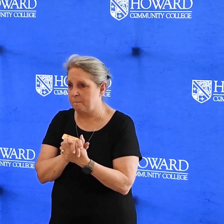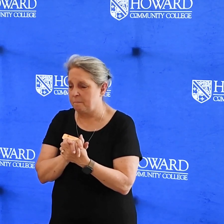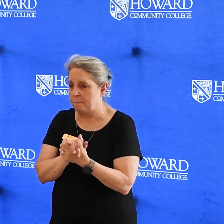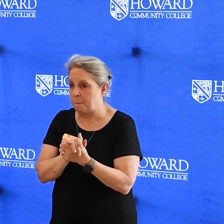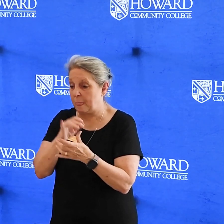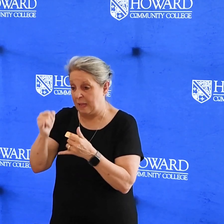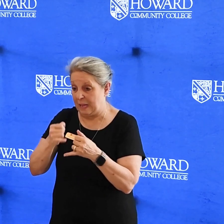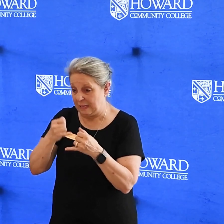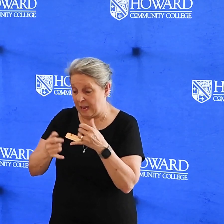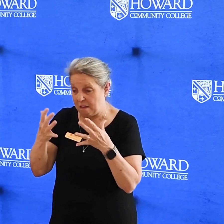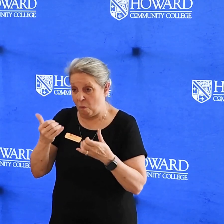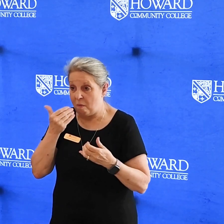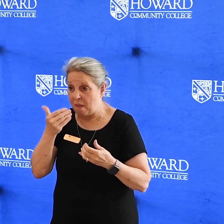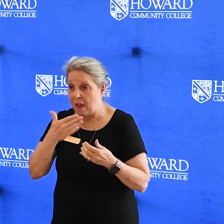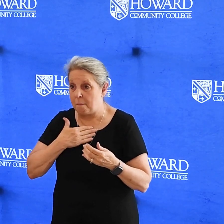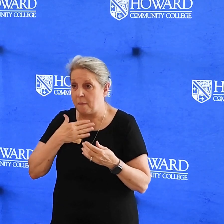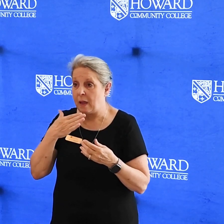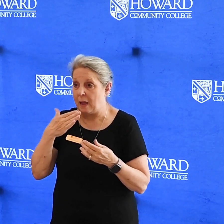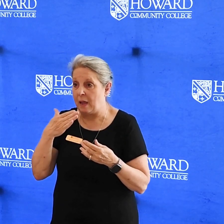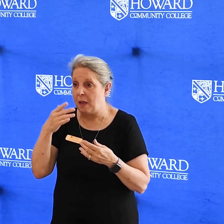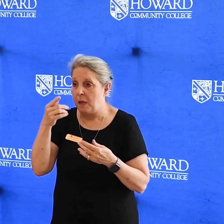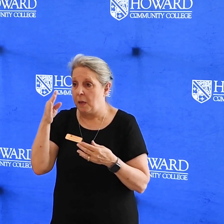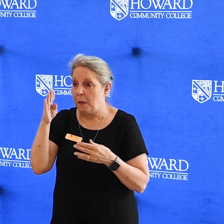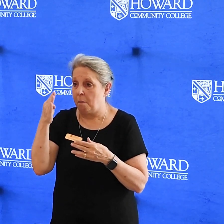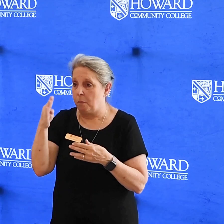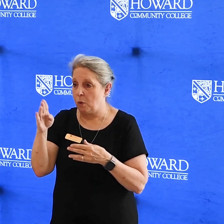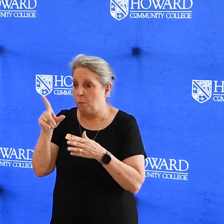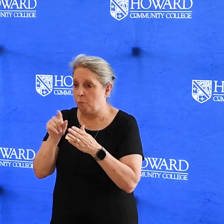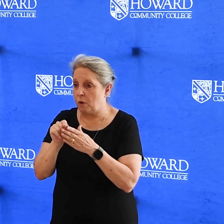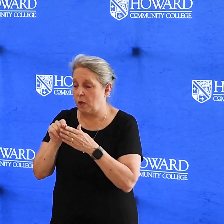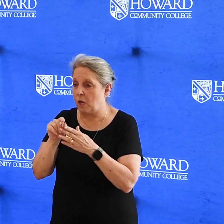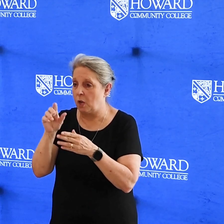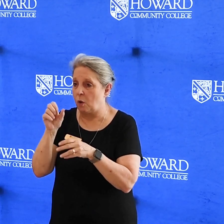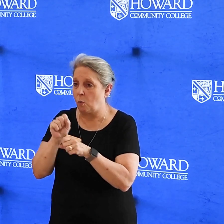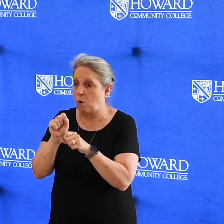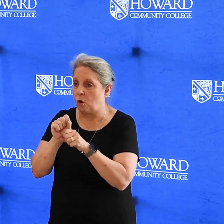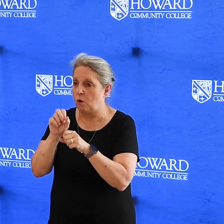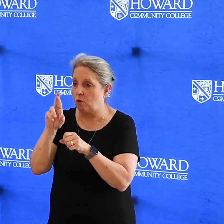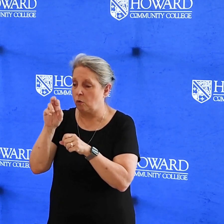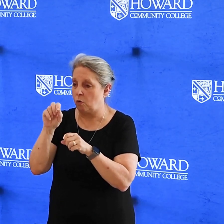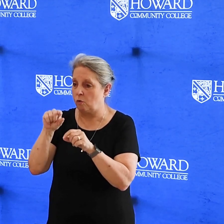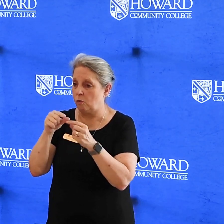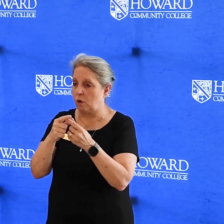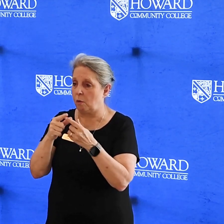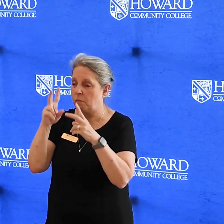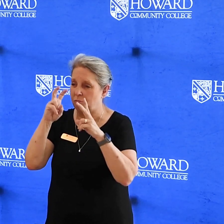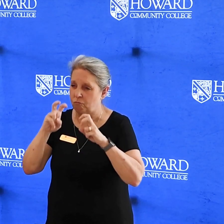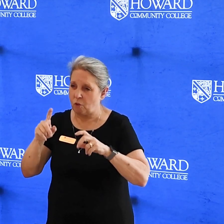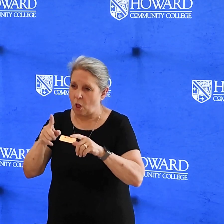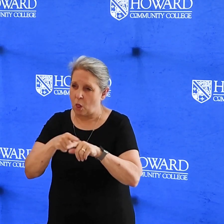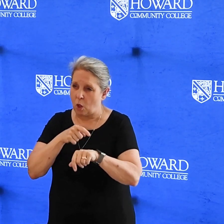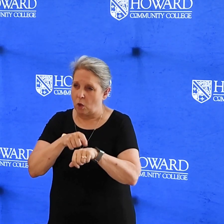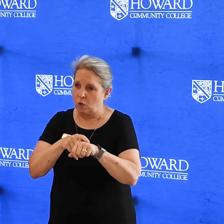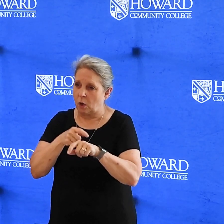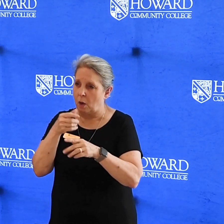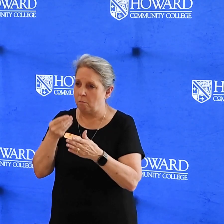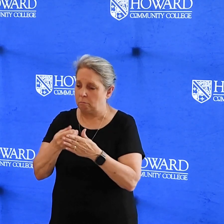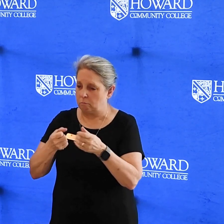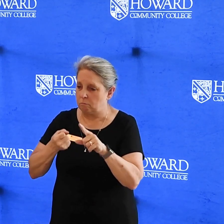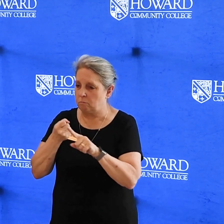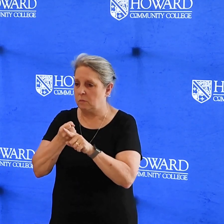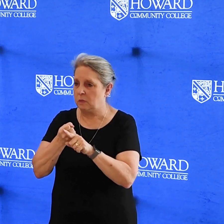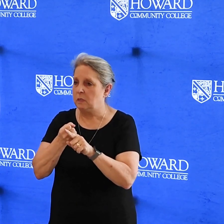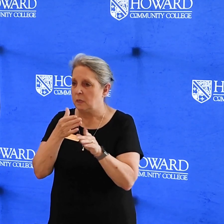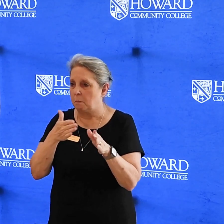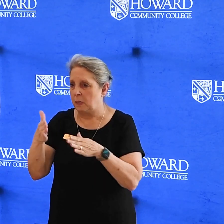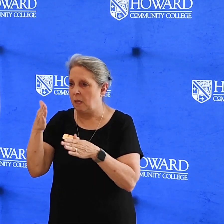And lastly, I want to thank my Blueprint Resources Work Group, who have been tasked with assessing the long-term fiscal impact of the Blueprint